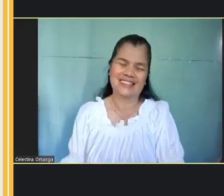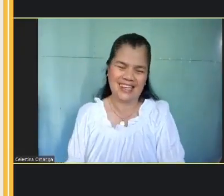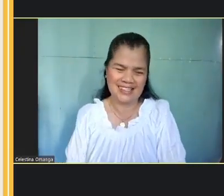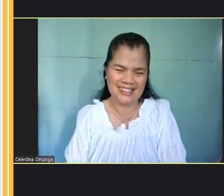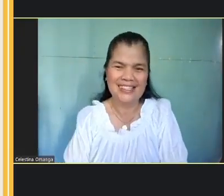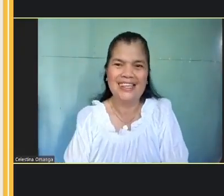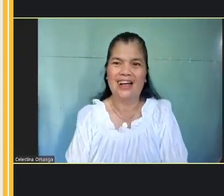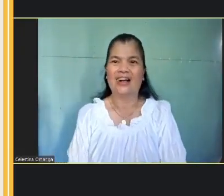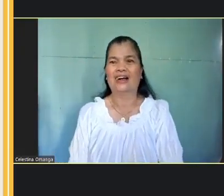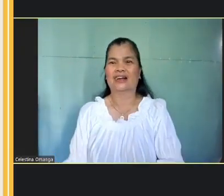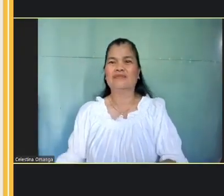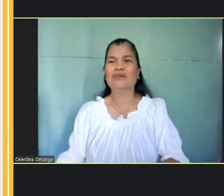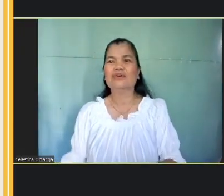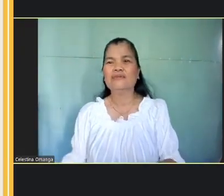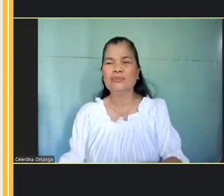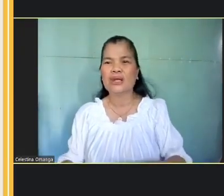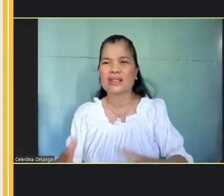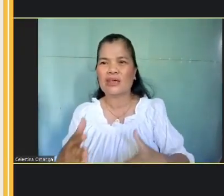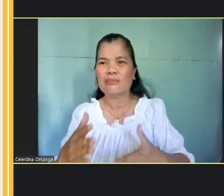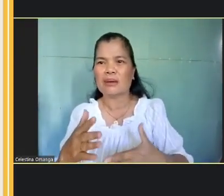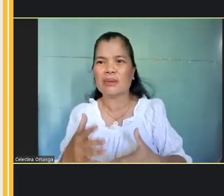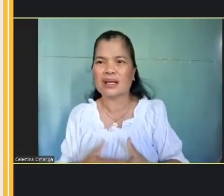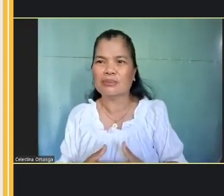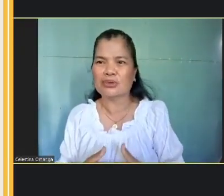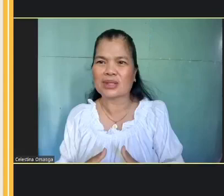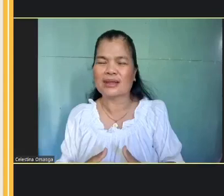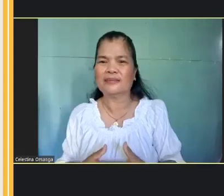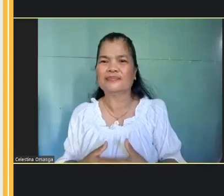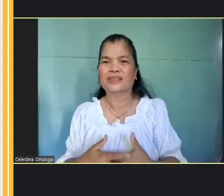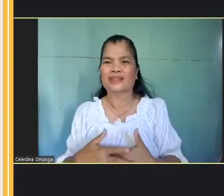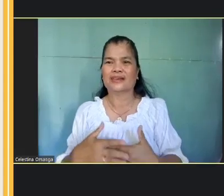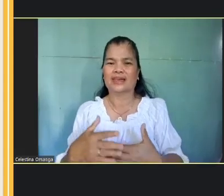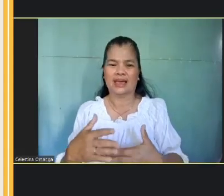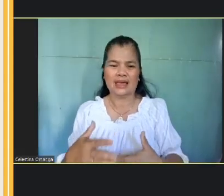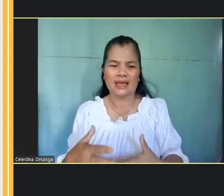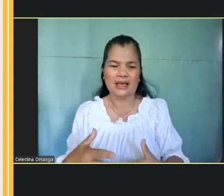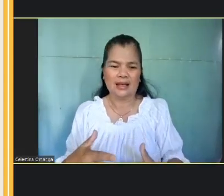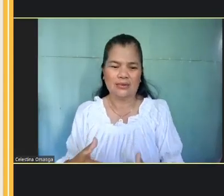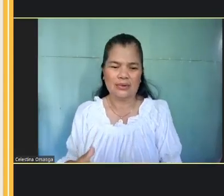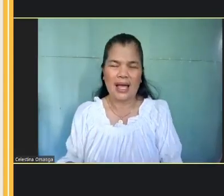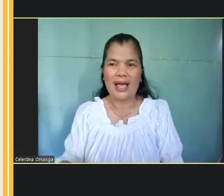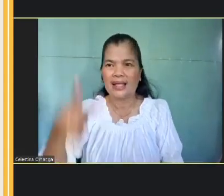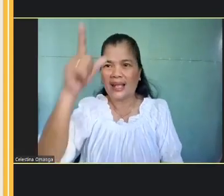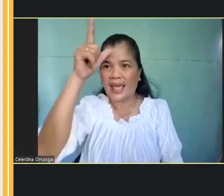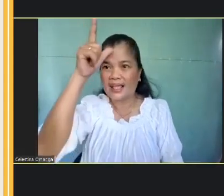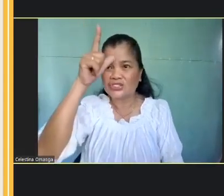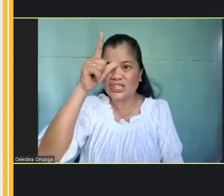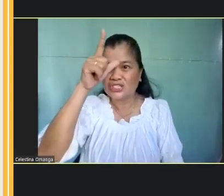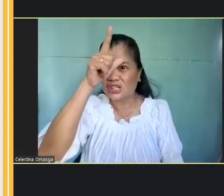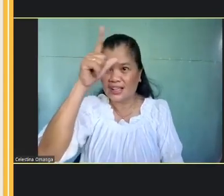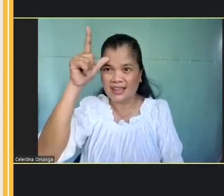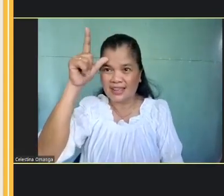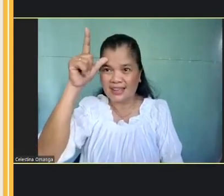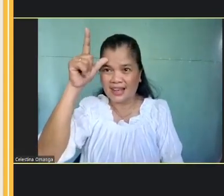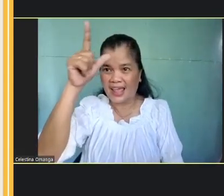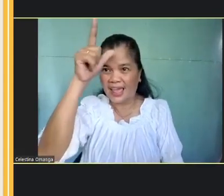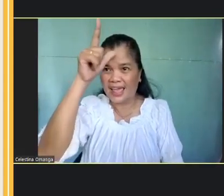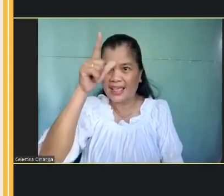Congratulations! Okay. Review muna tayo, baka makalimutan. Okay. Una, Lent